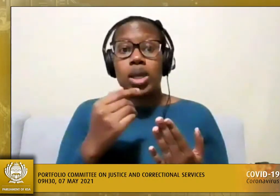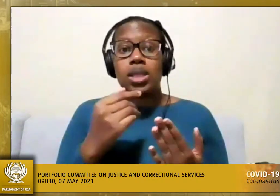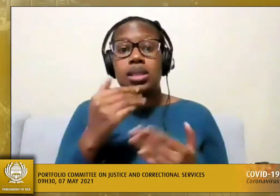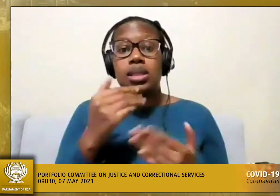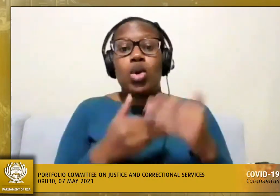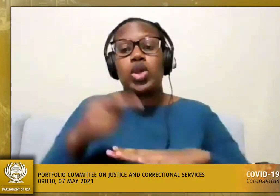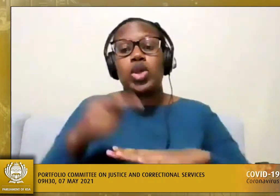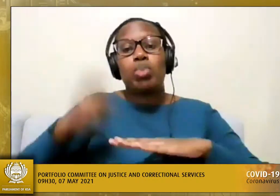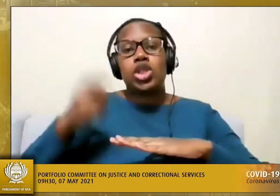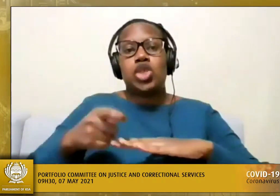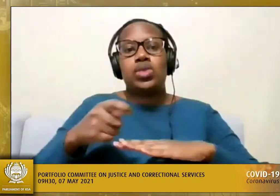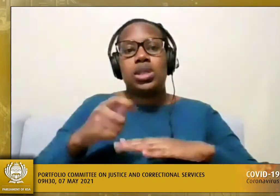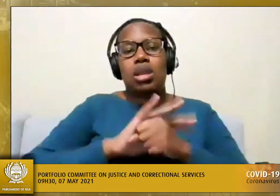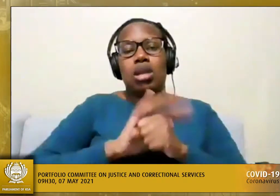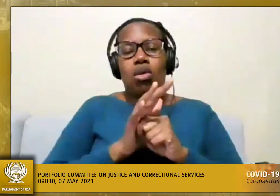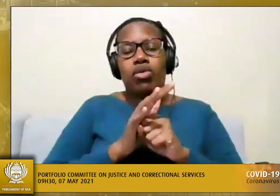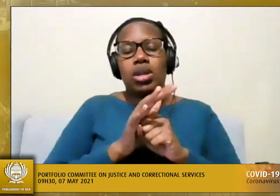matters